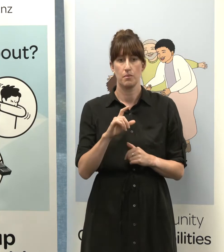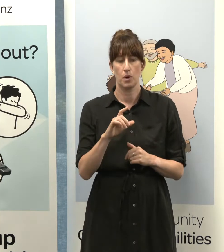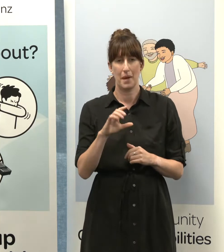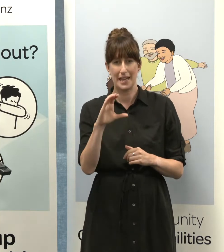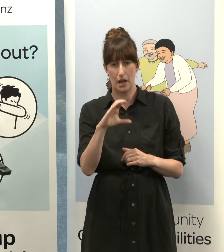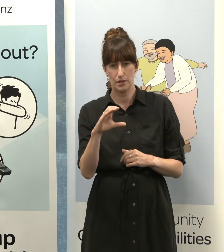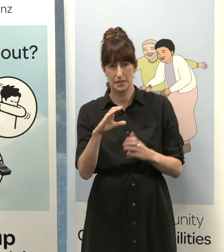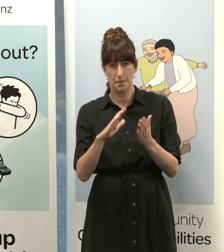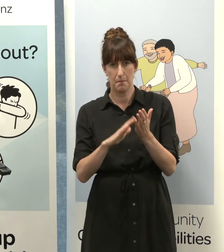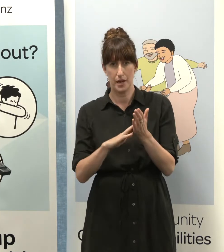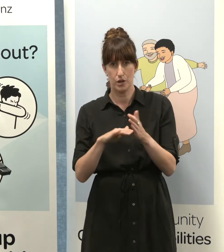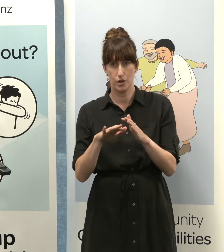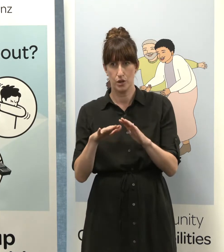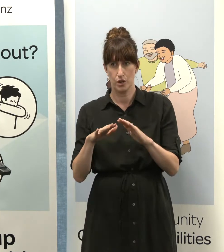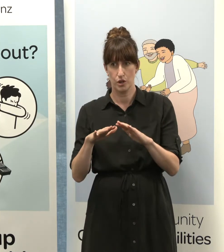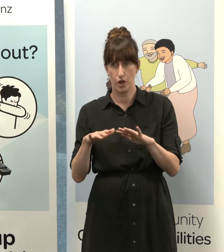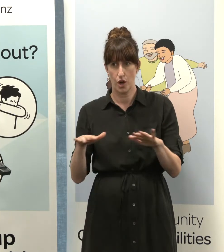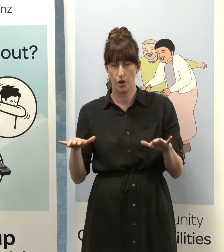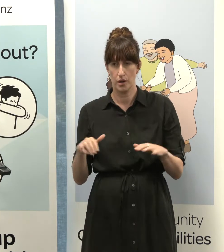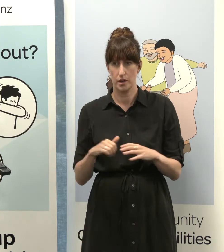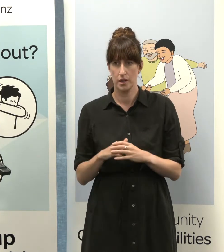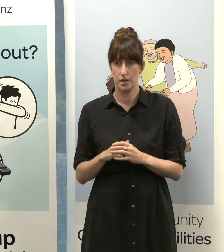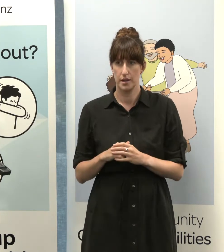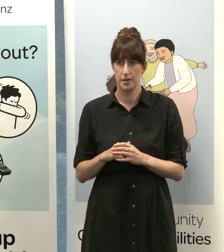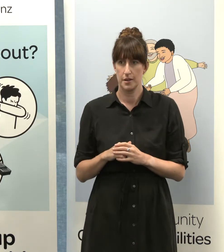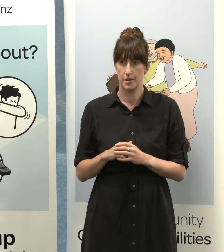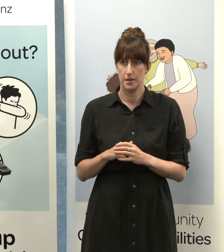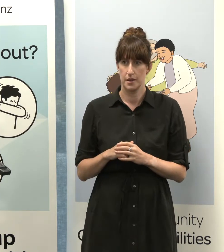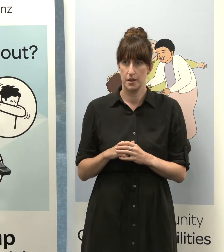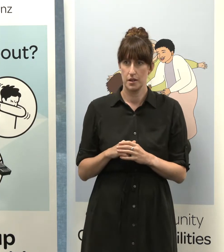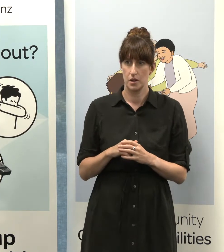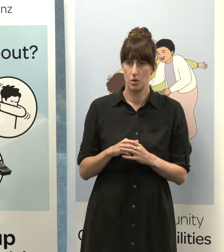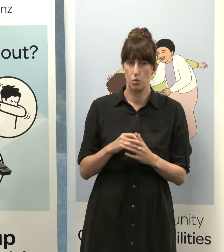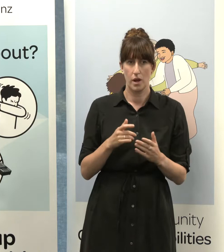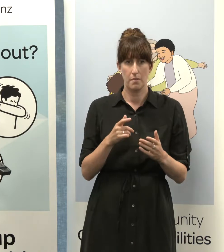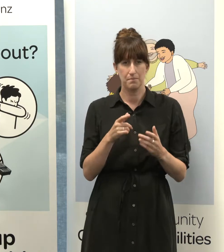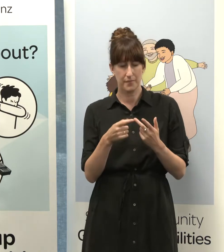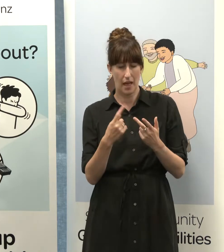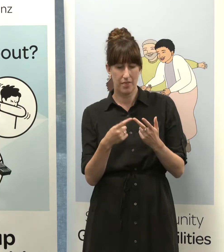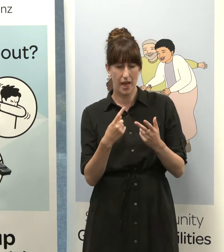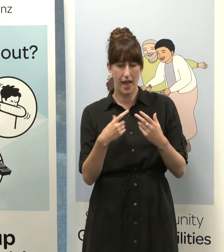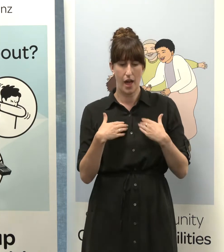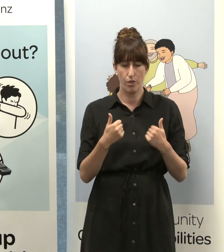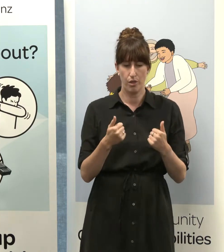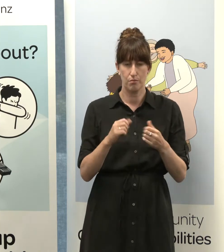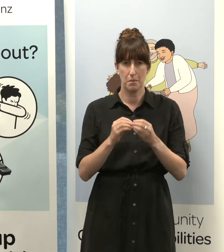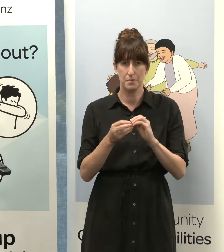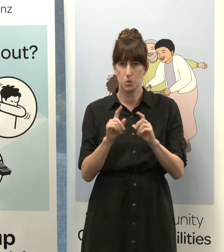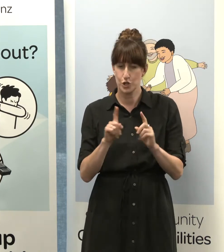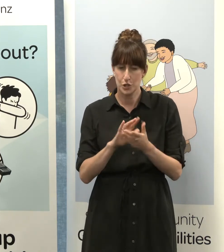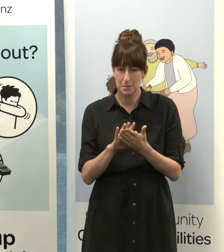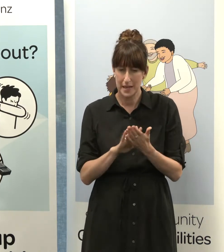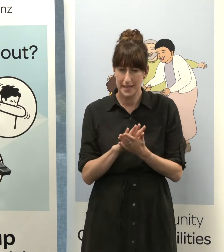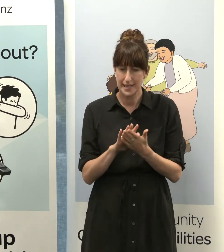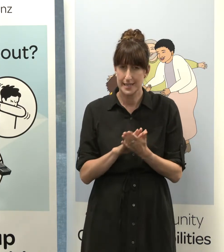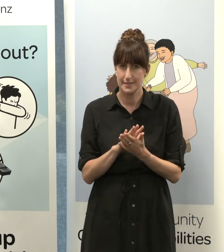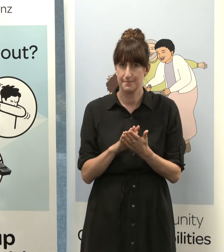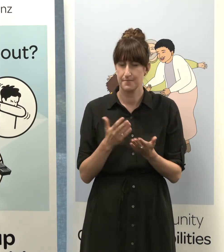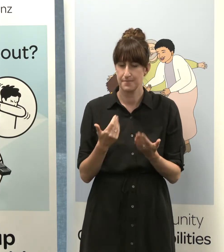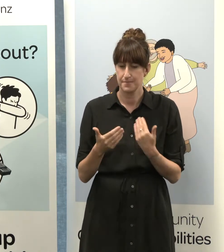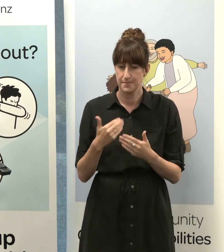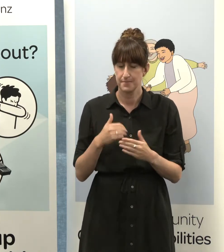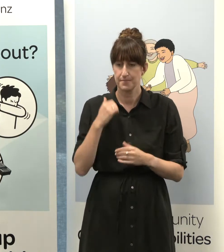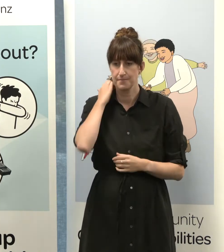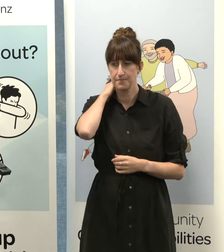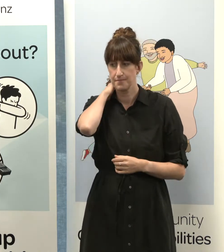specific underlying medical conditions do you mean? Well, the sort of medical conditions, actually this is a